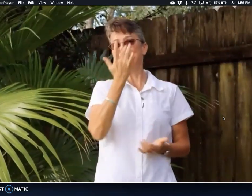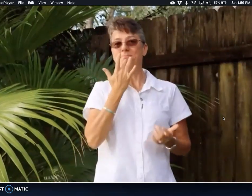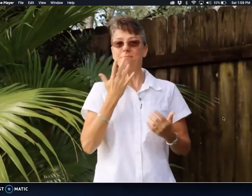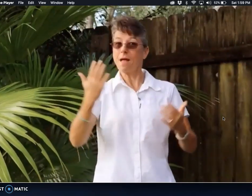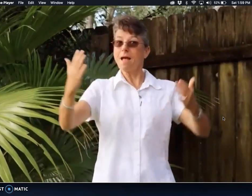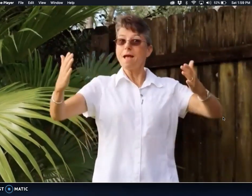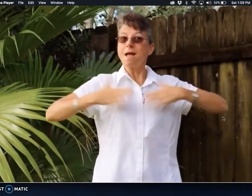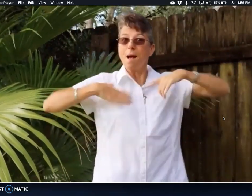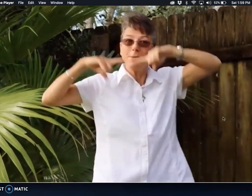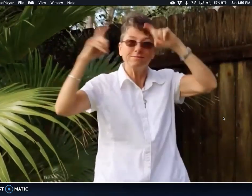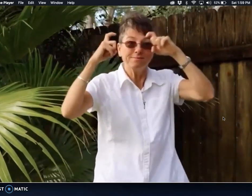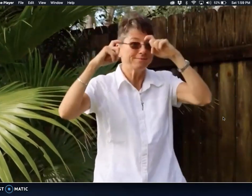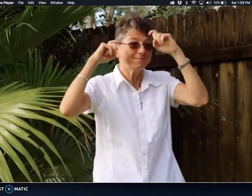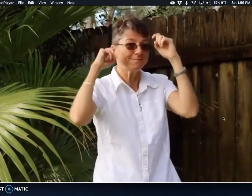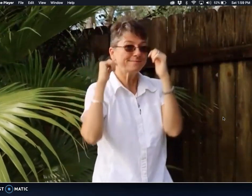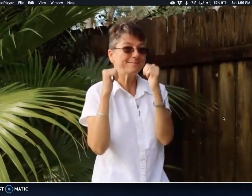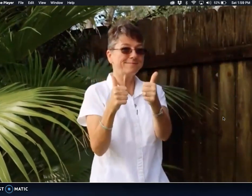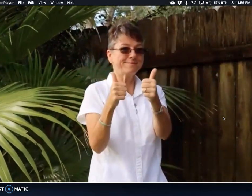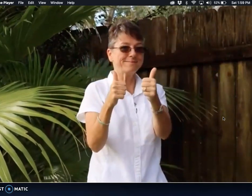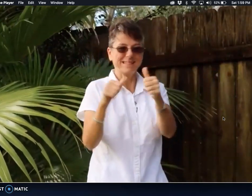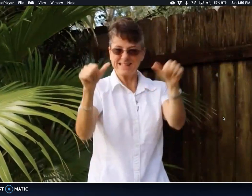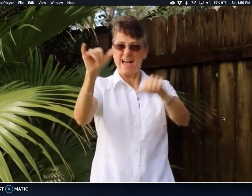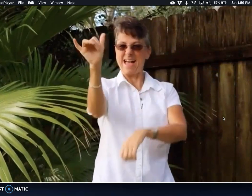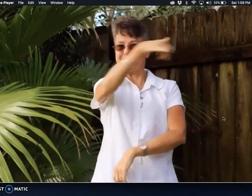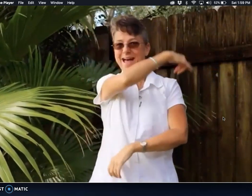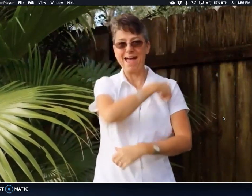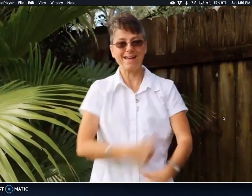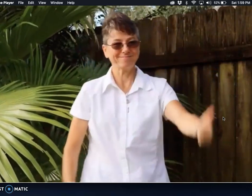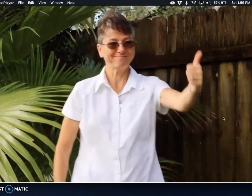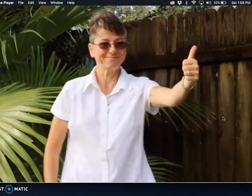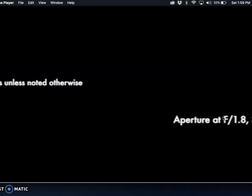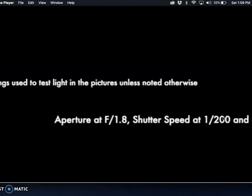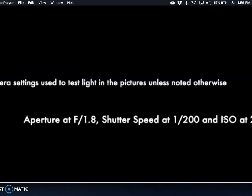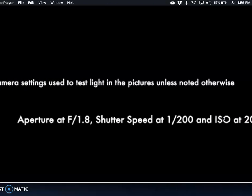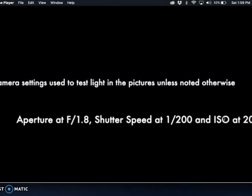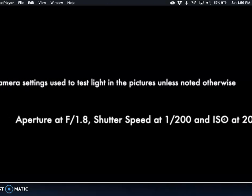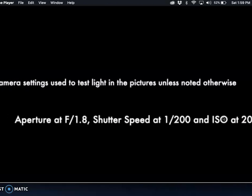Whether you get it used or new, that's also up to you. But happy photography.